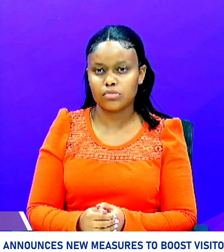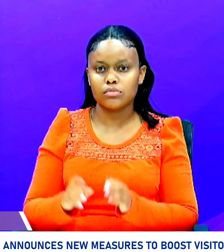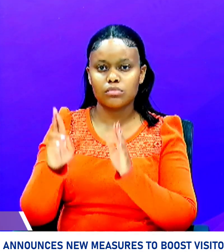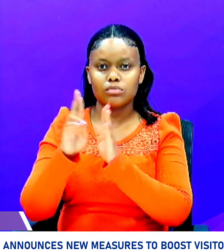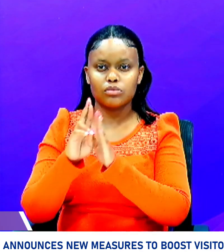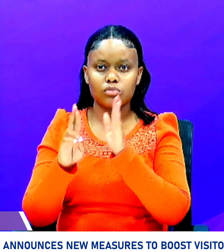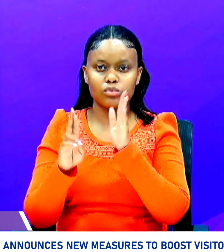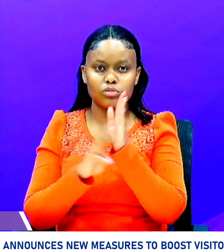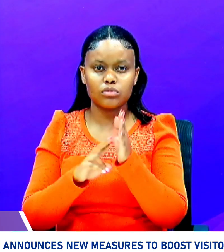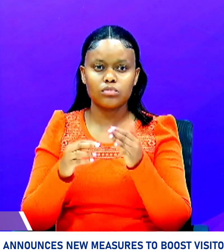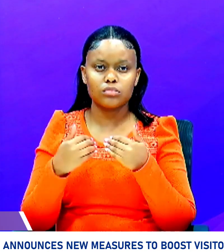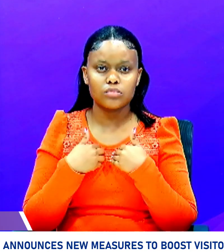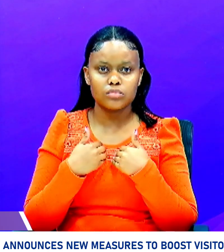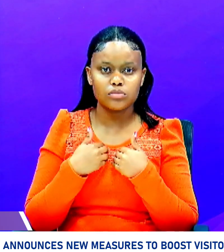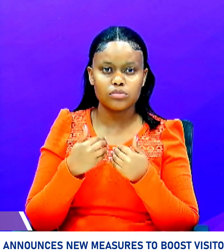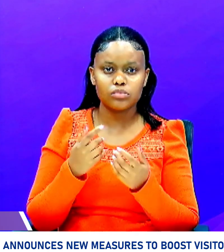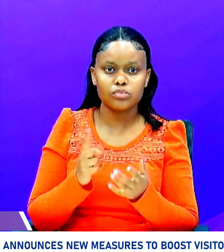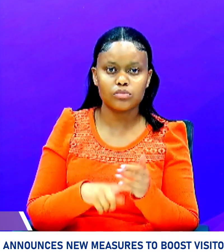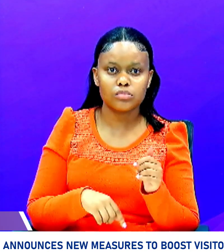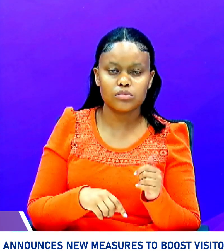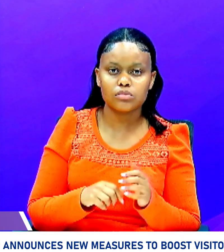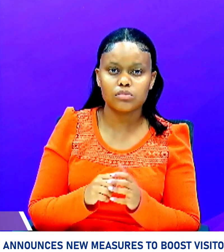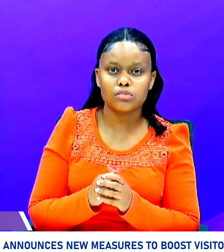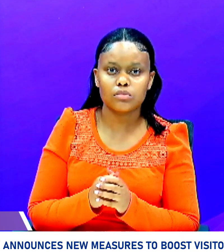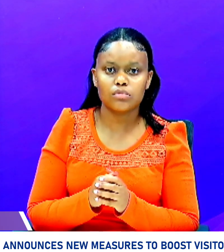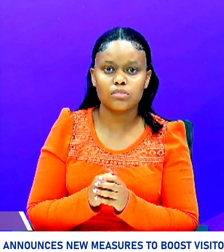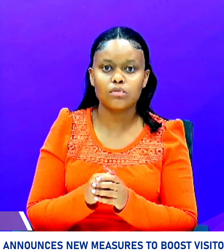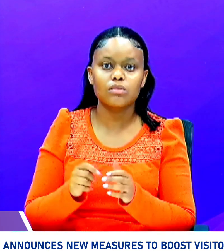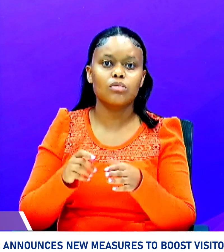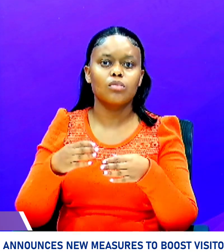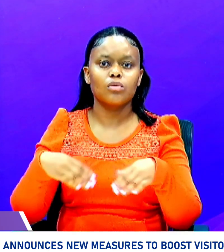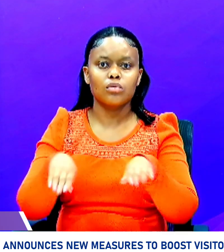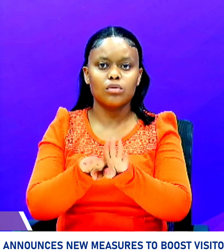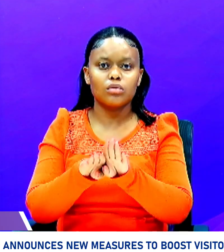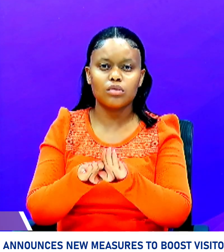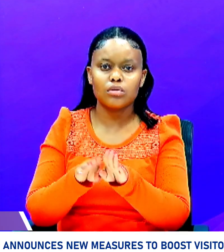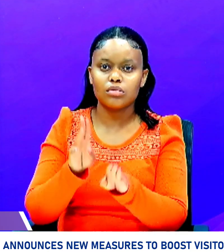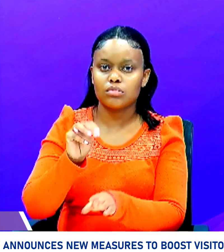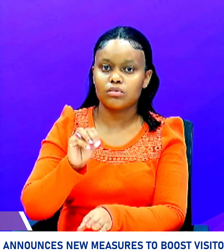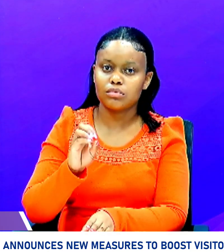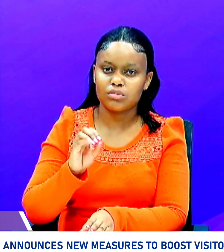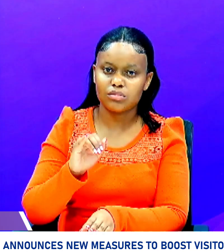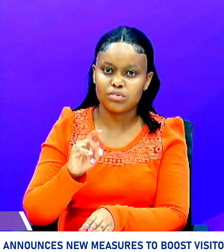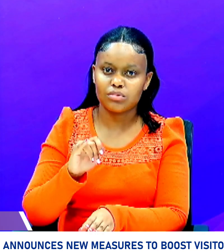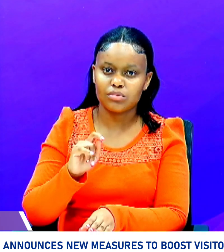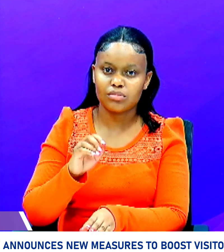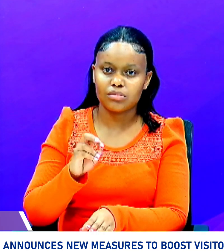The new measures include stricter enforcement of park rules,